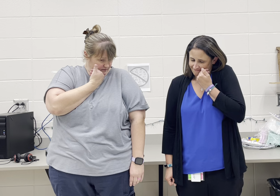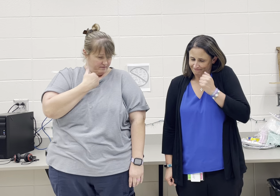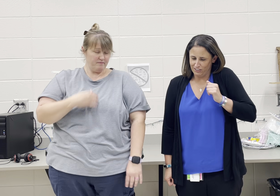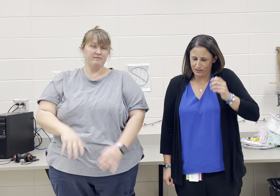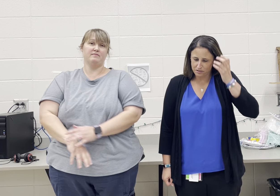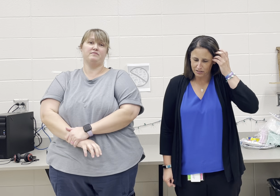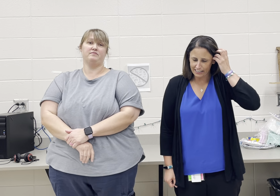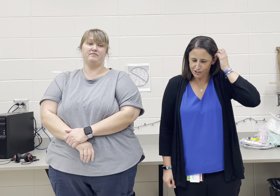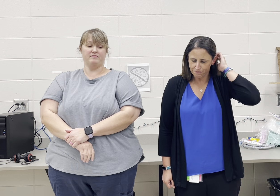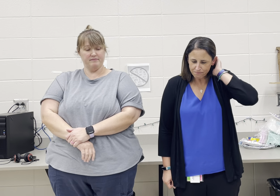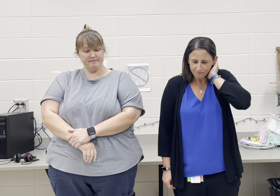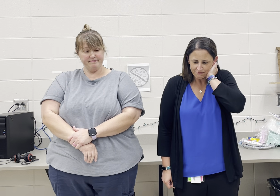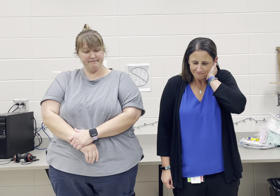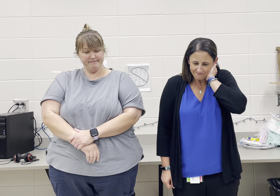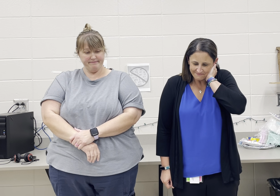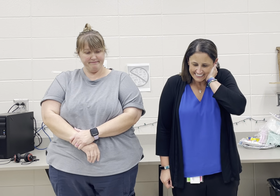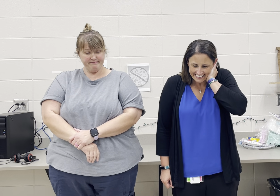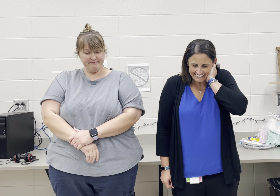No explanation.